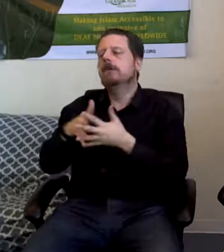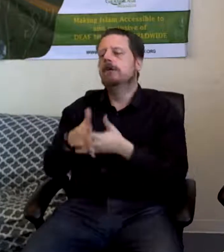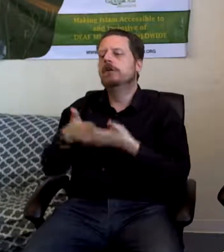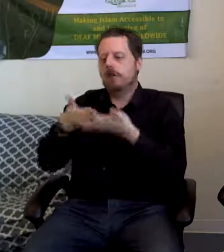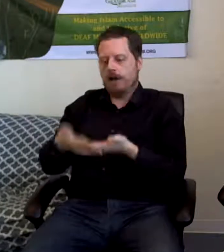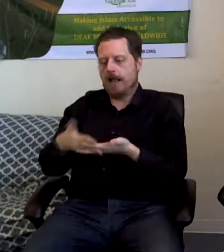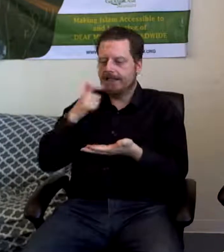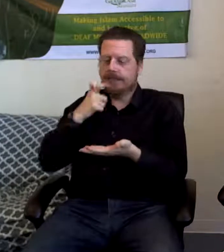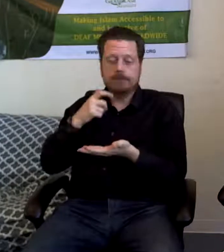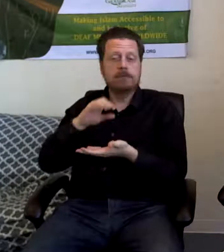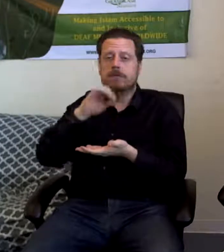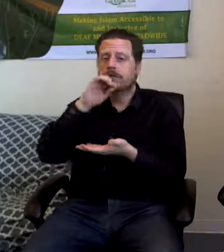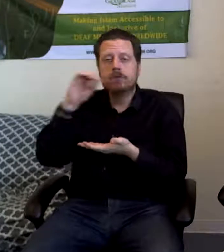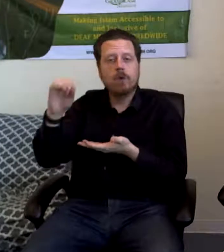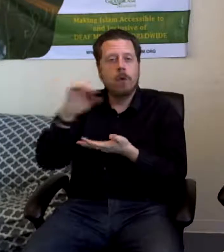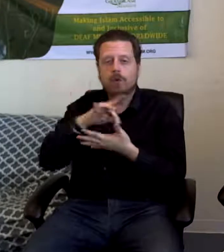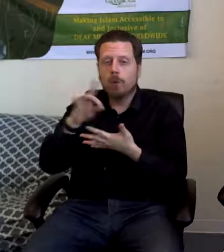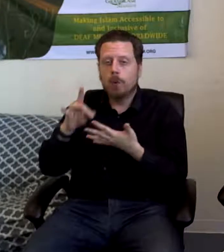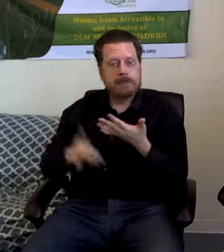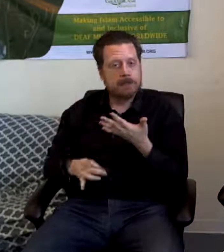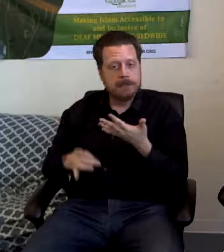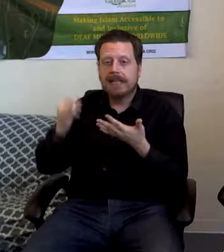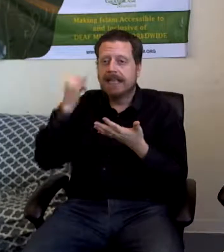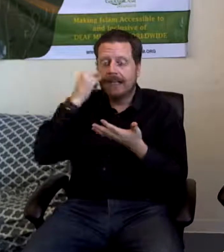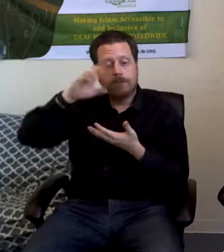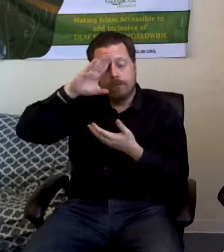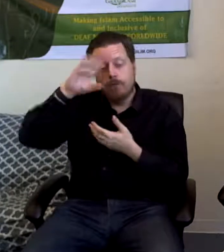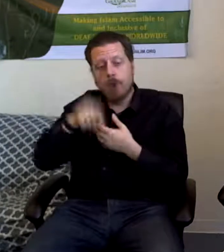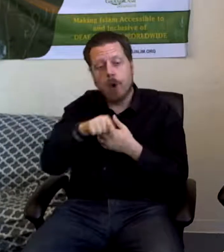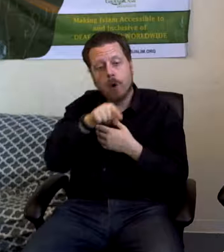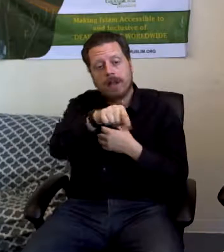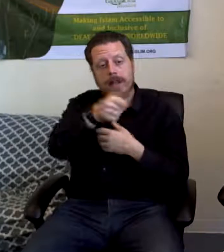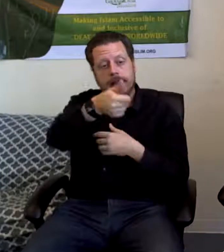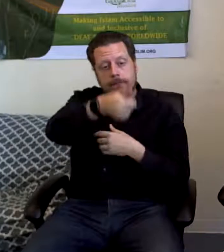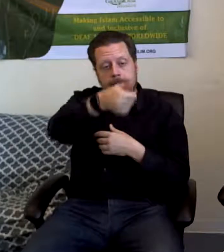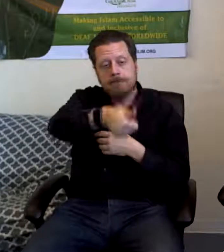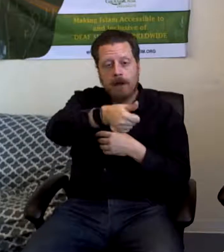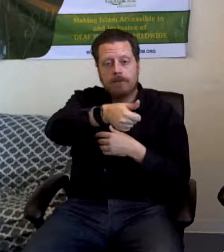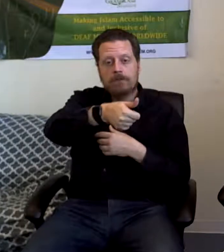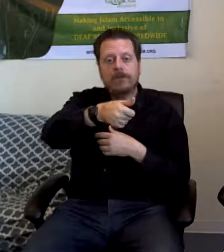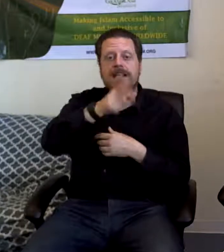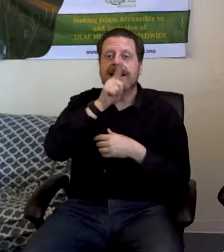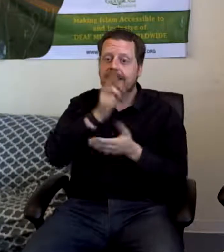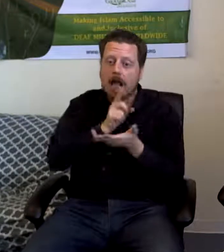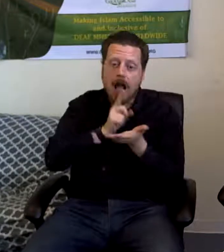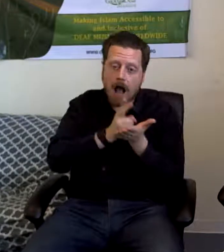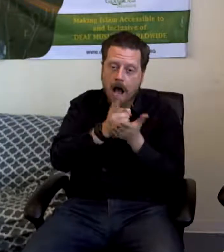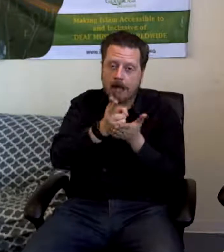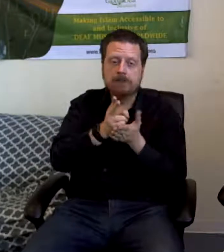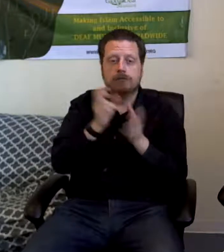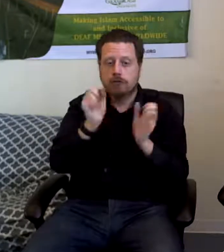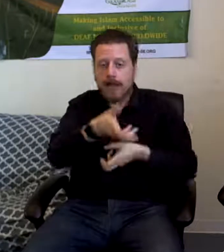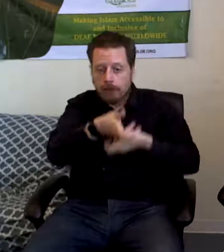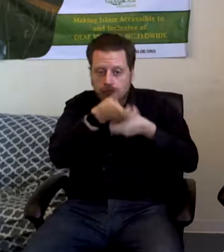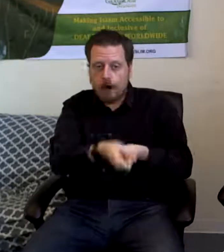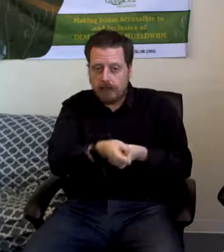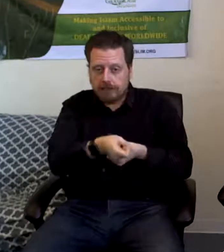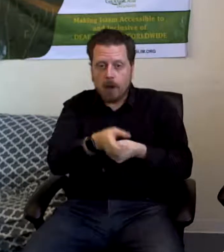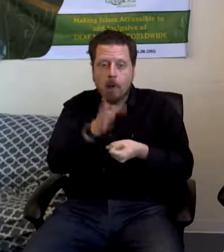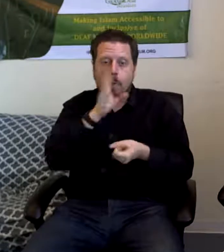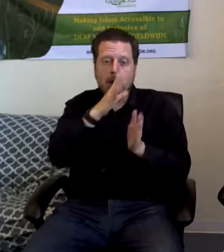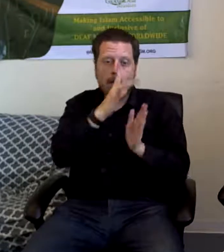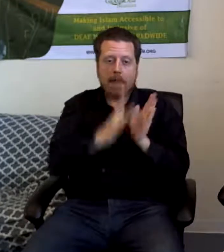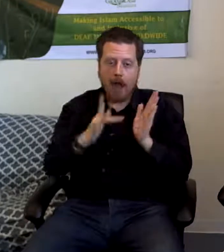you have no choice. If you know that this man or this person is honest and trustworthy to pay you